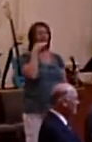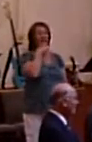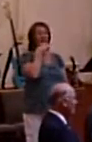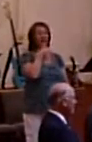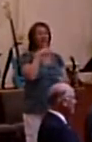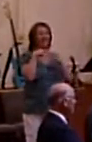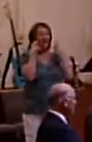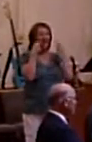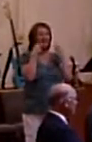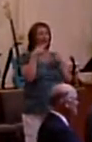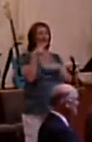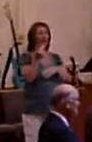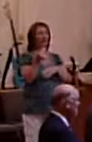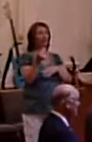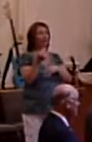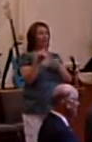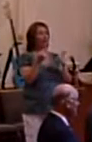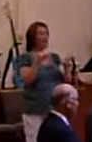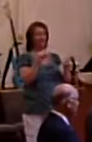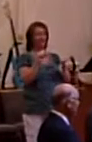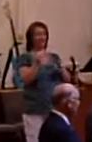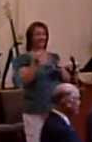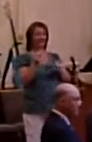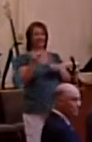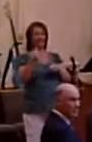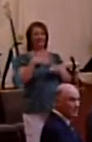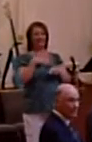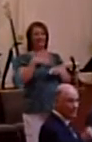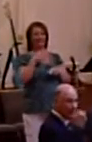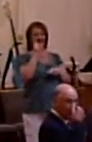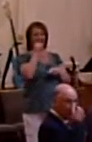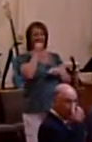Sam? Sam, she has her fake little giggle.